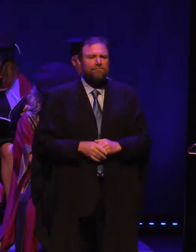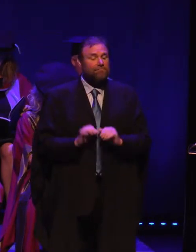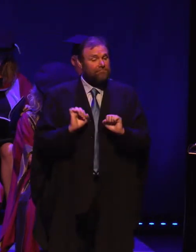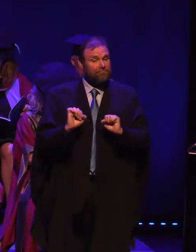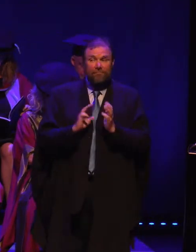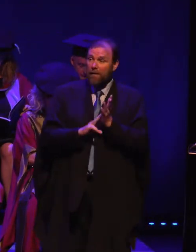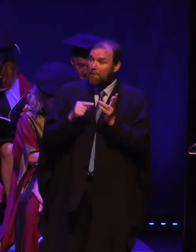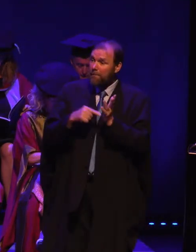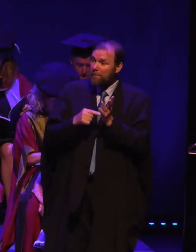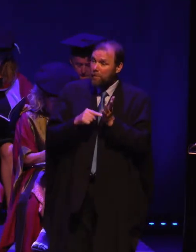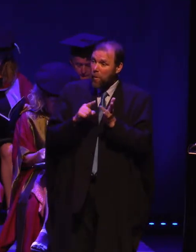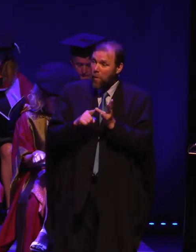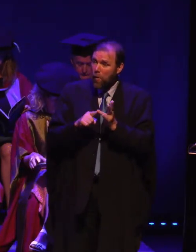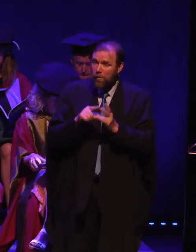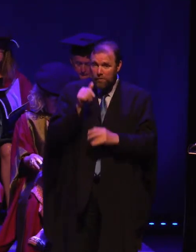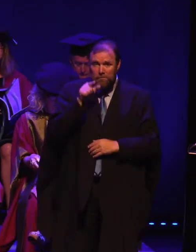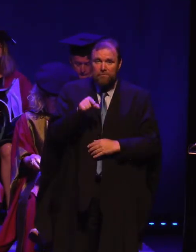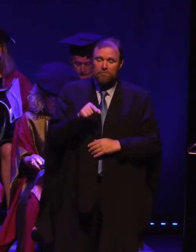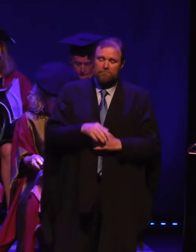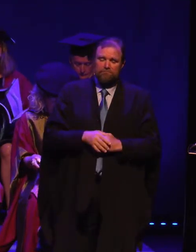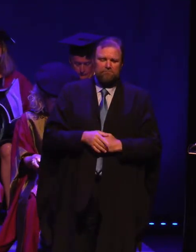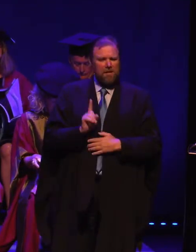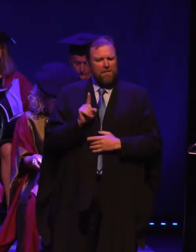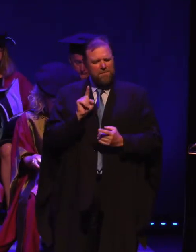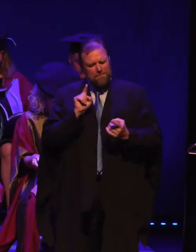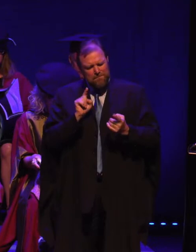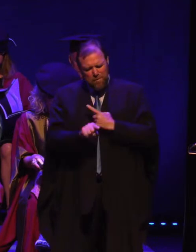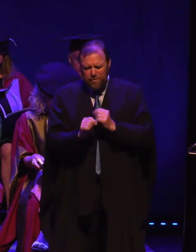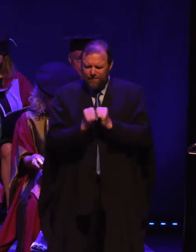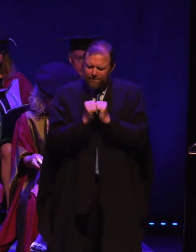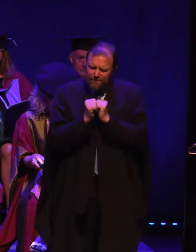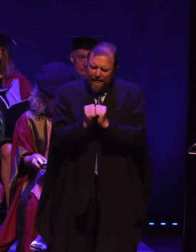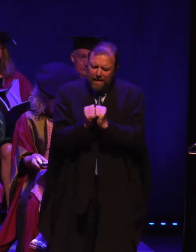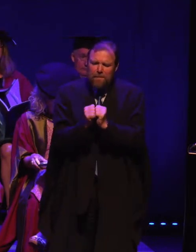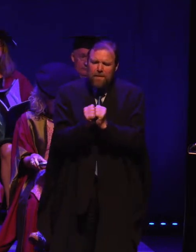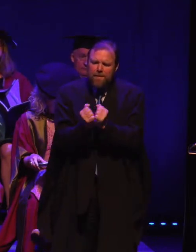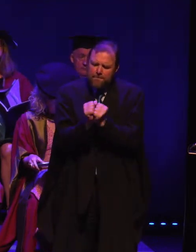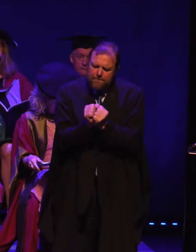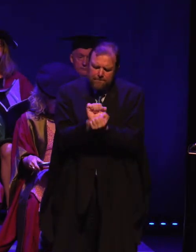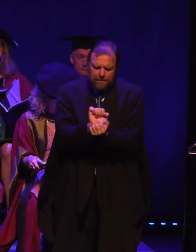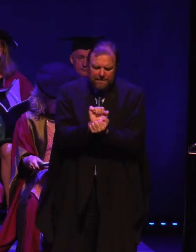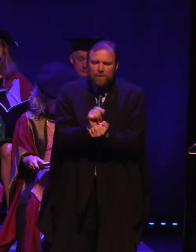motto is "The most valuable possession is knowledge."